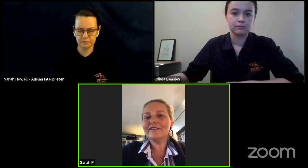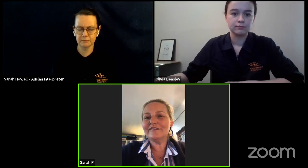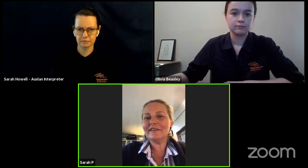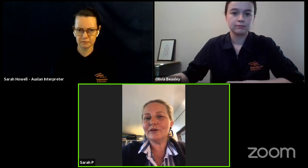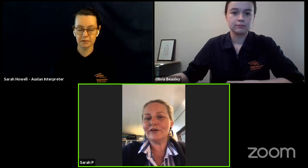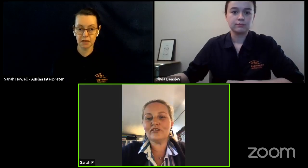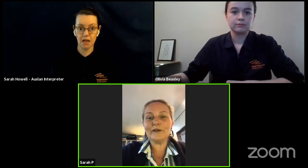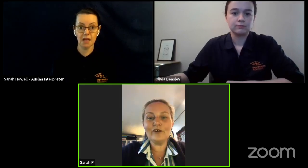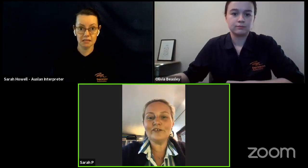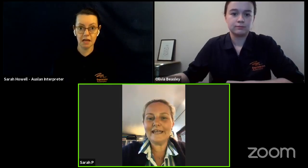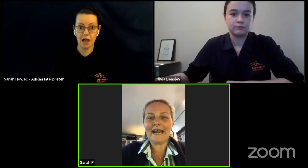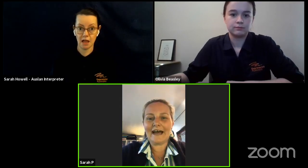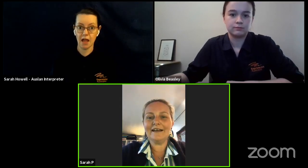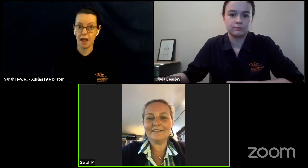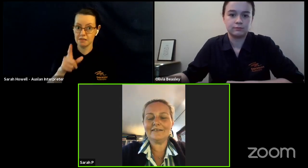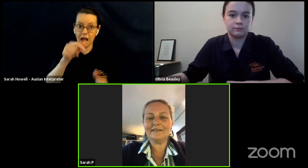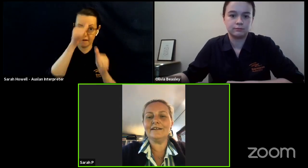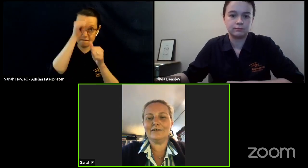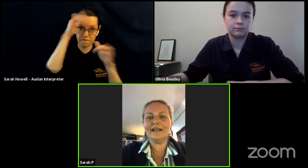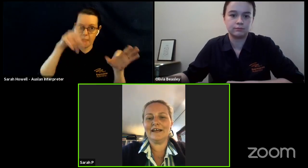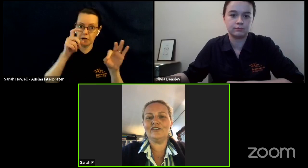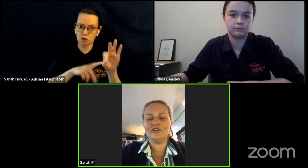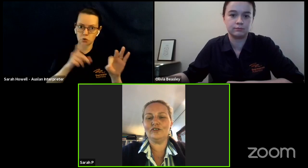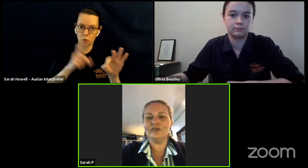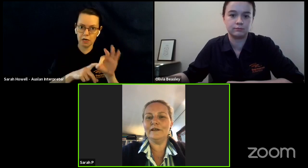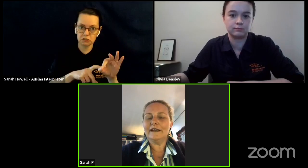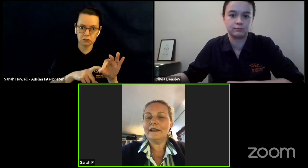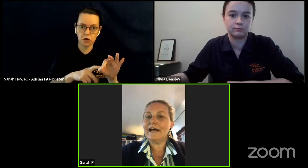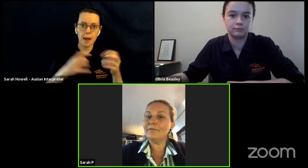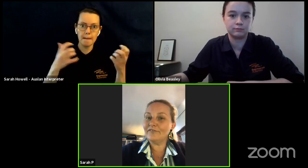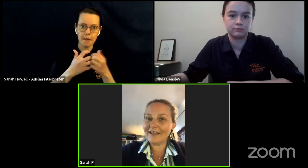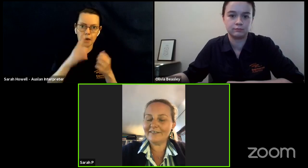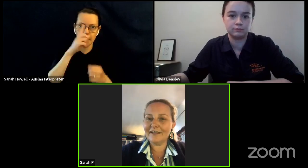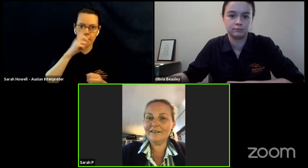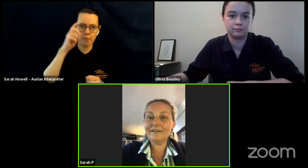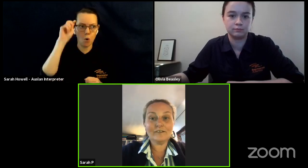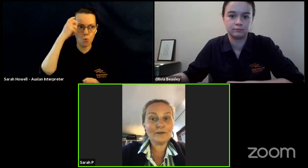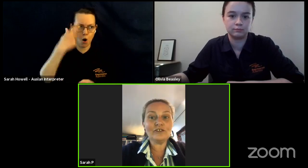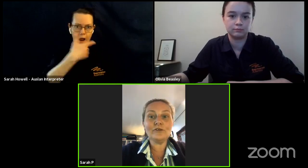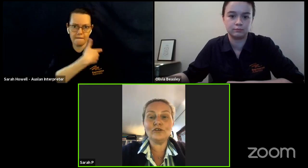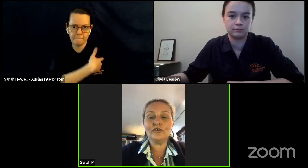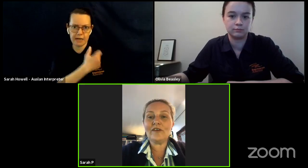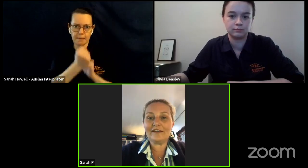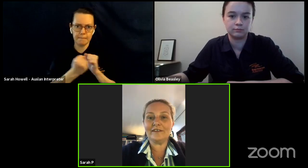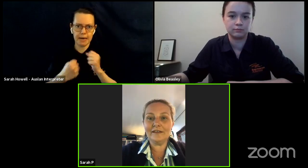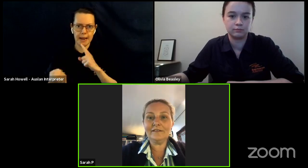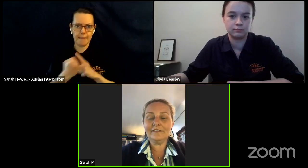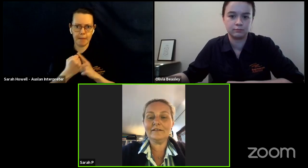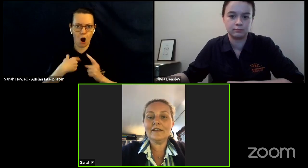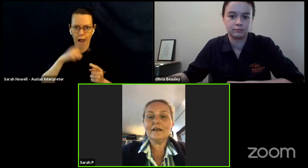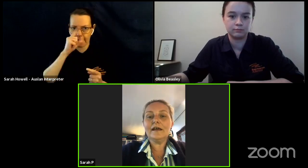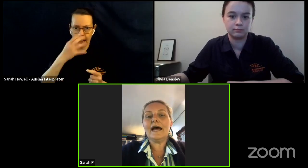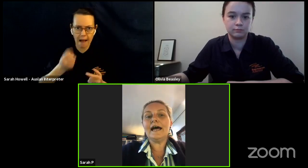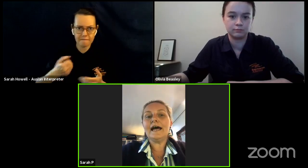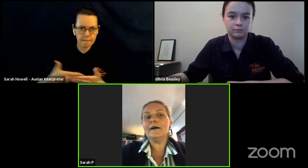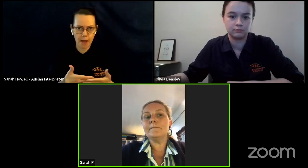So this is a question we often get asked in regards to vaccines, especially with new